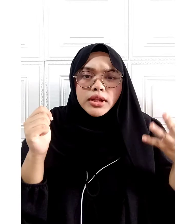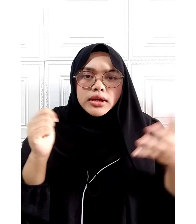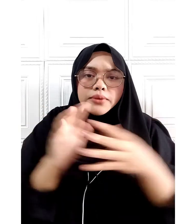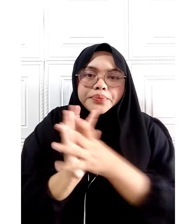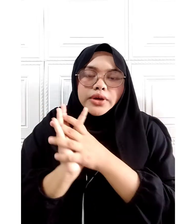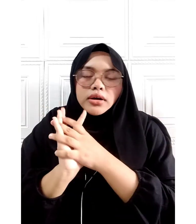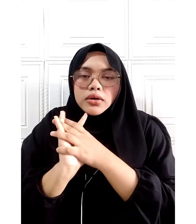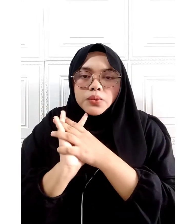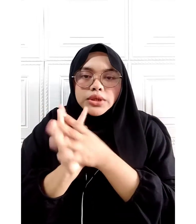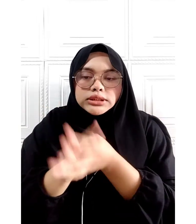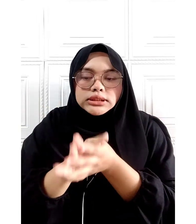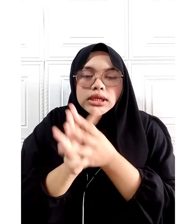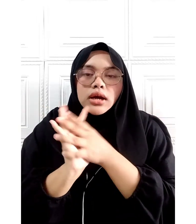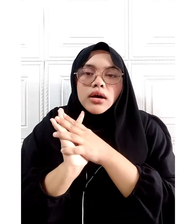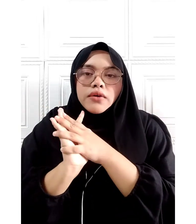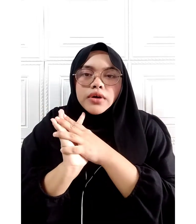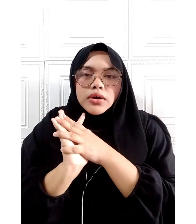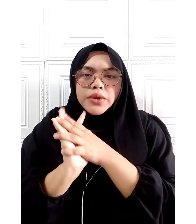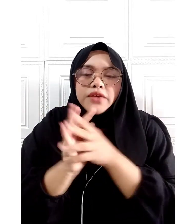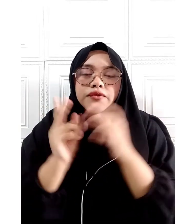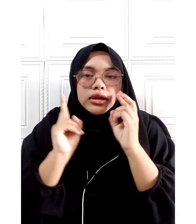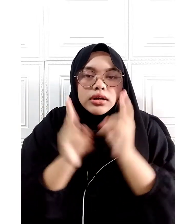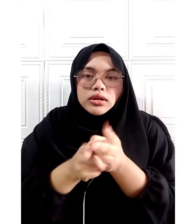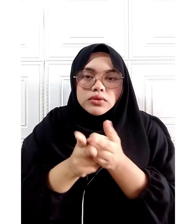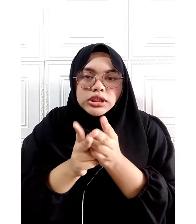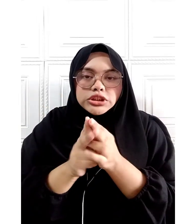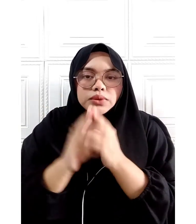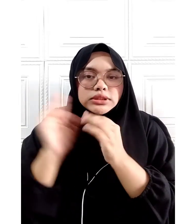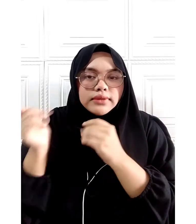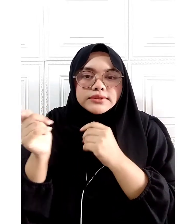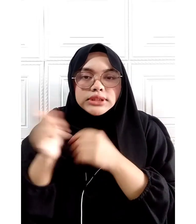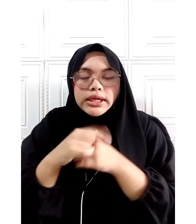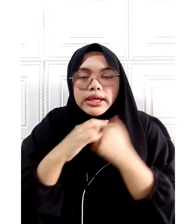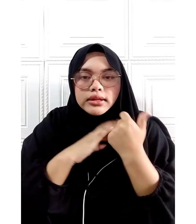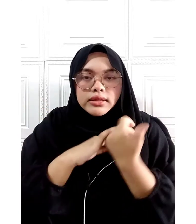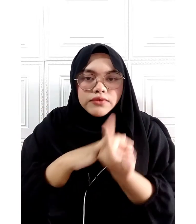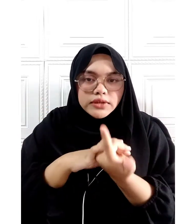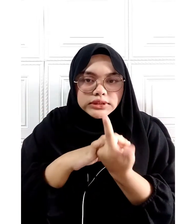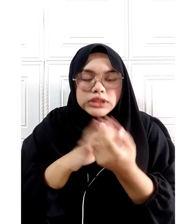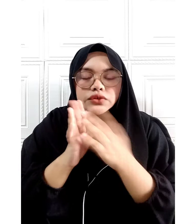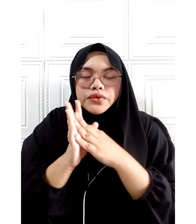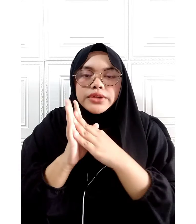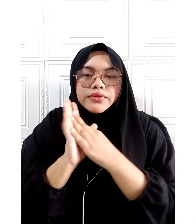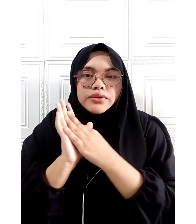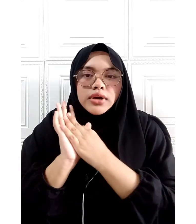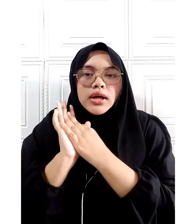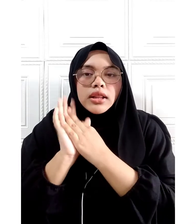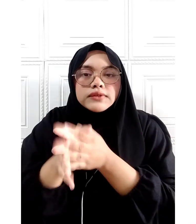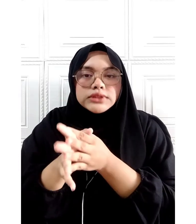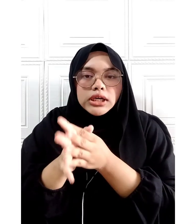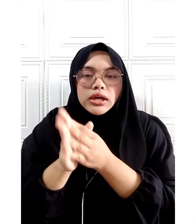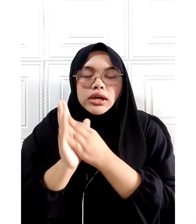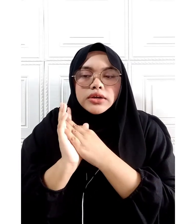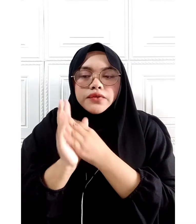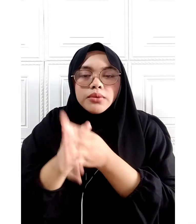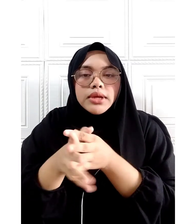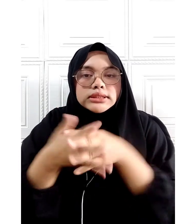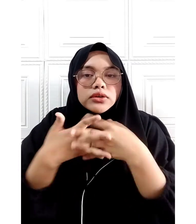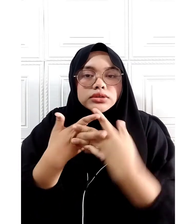formula, which is we have two sections, is left side and right side. So for the left side, the formula is